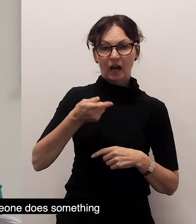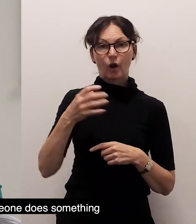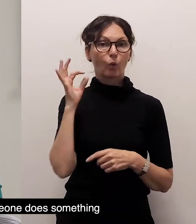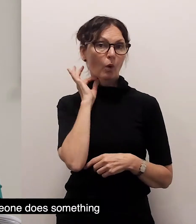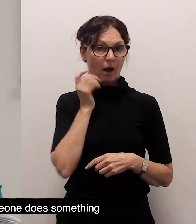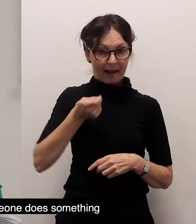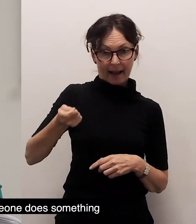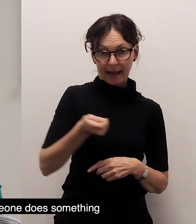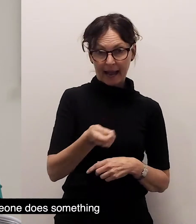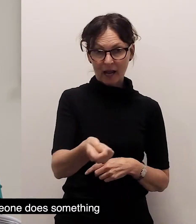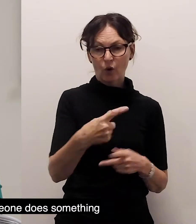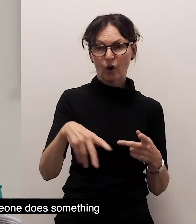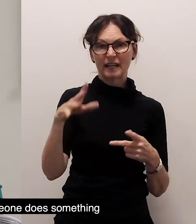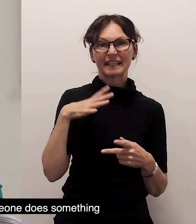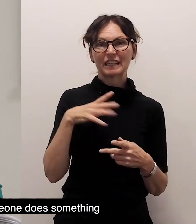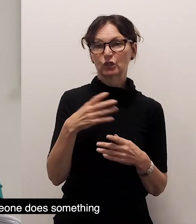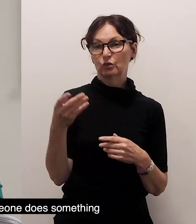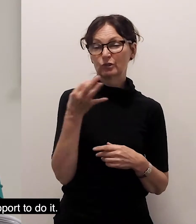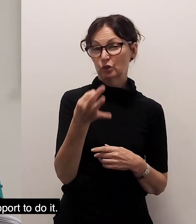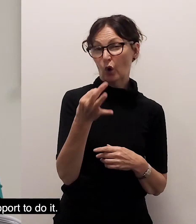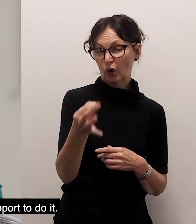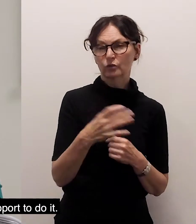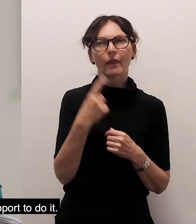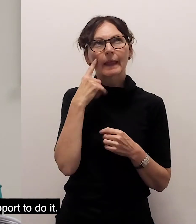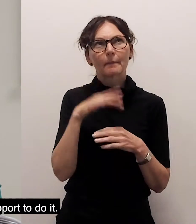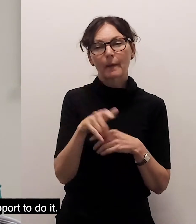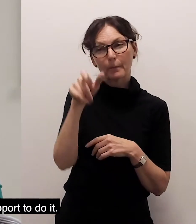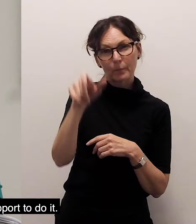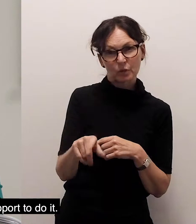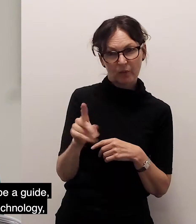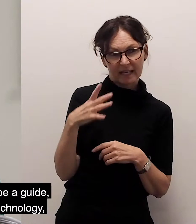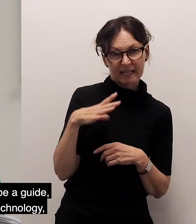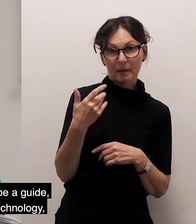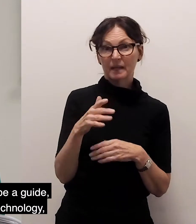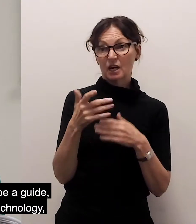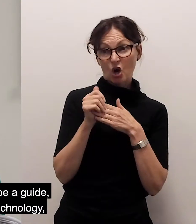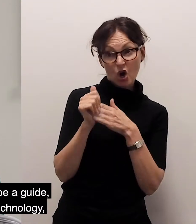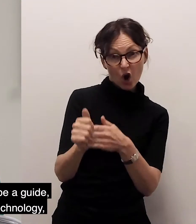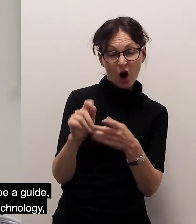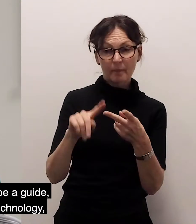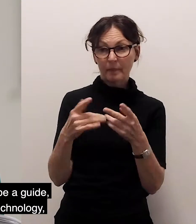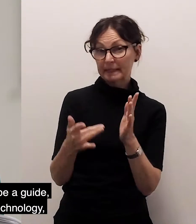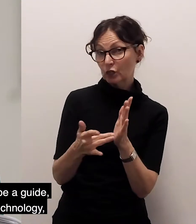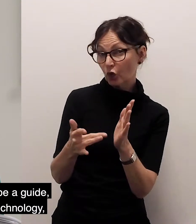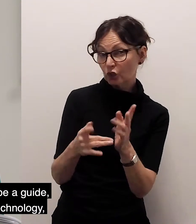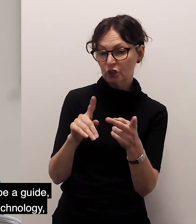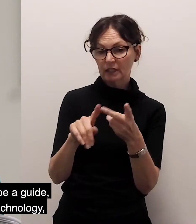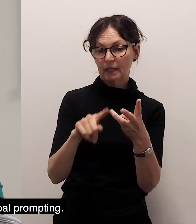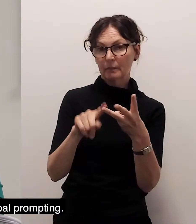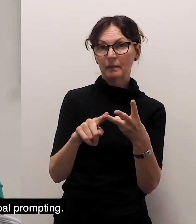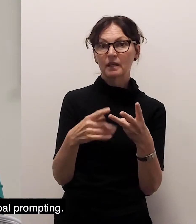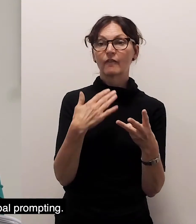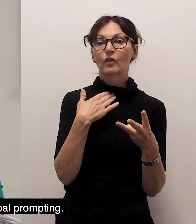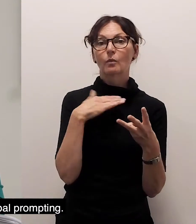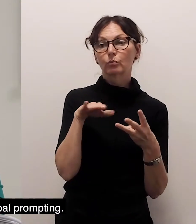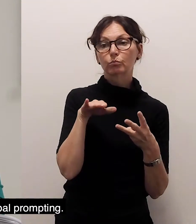about how someone does something if they need support to do it. Now, it might be a guide, it might be technology,